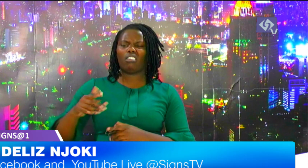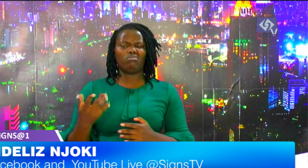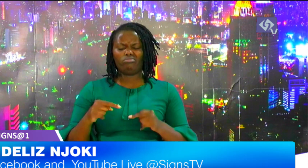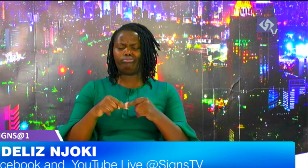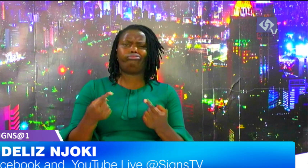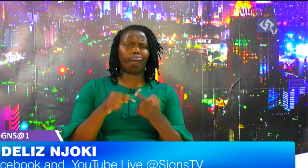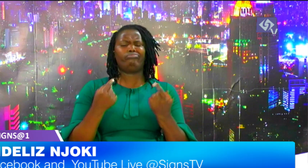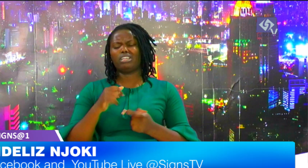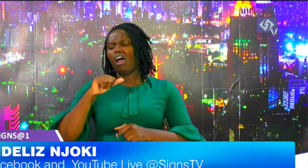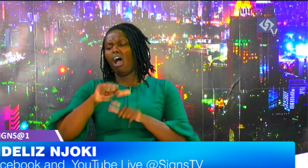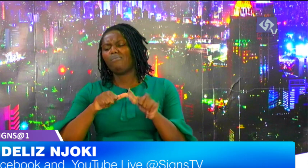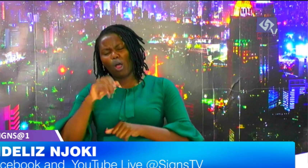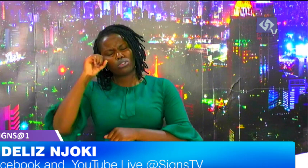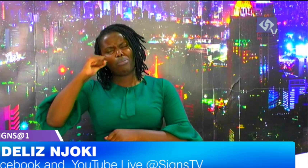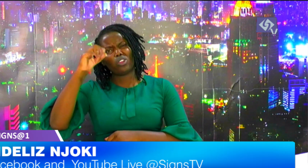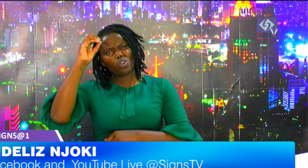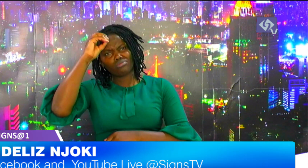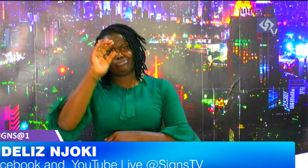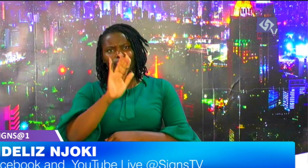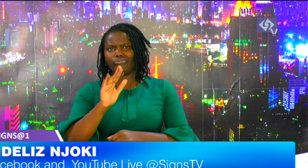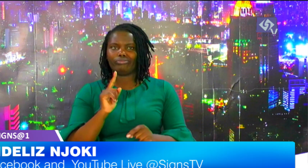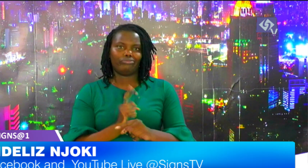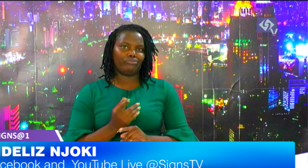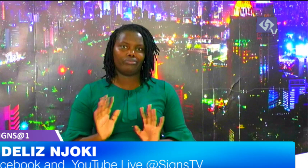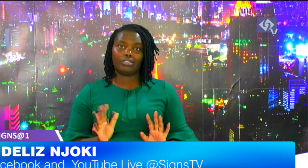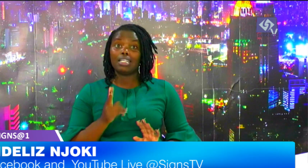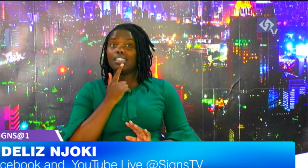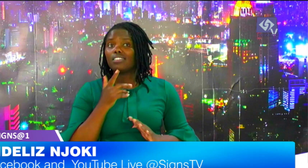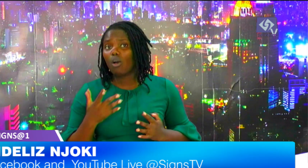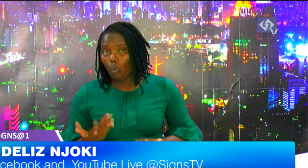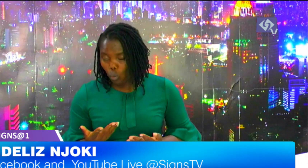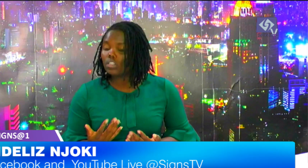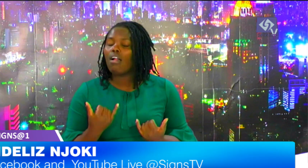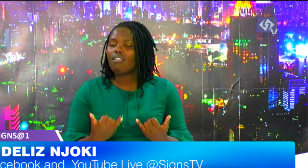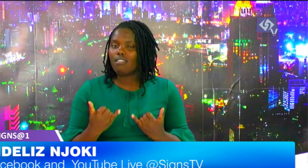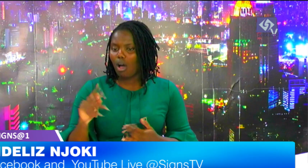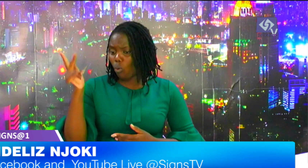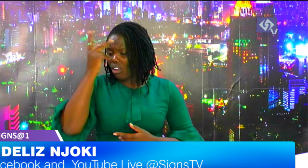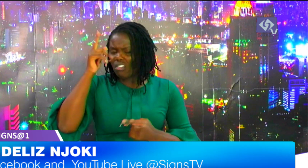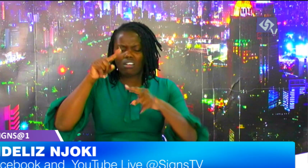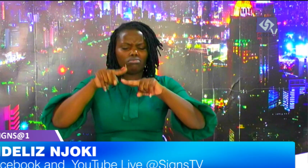across the political divide, saying Kenya relies upon their harmony to grow.